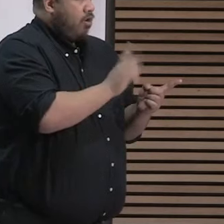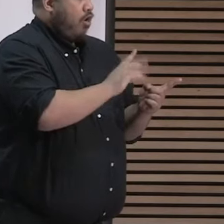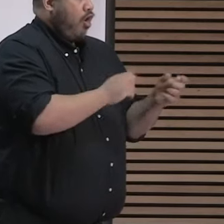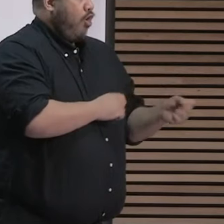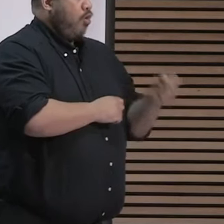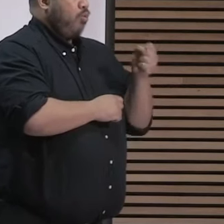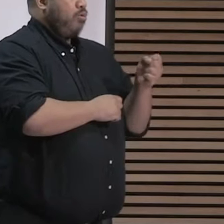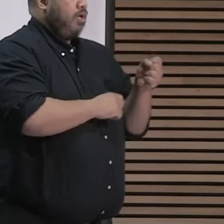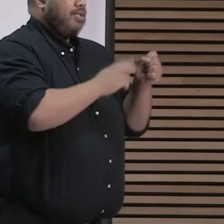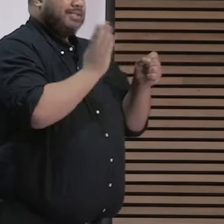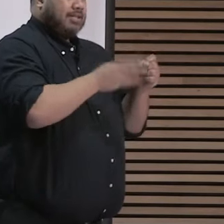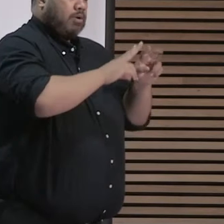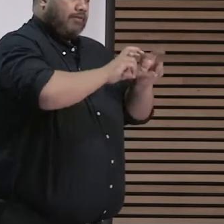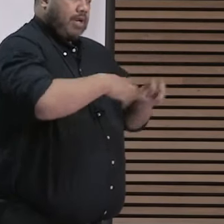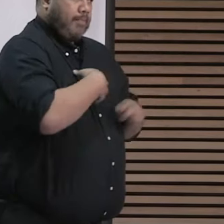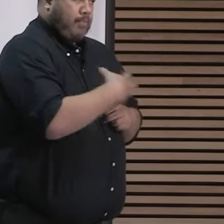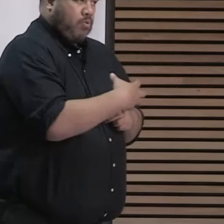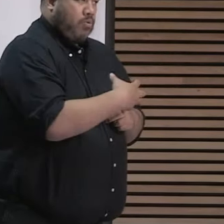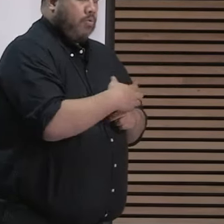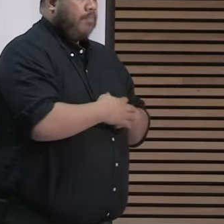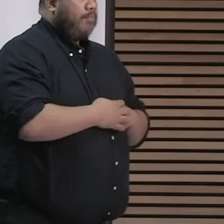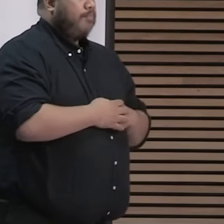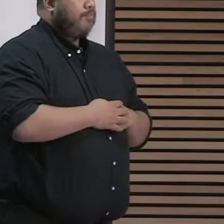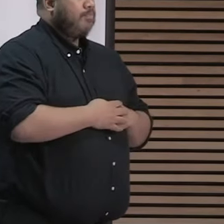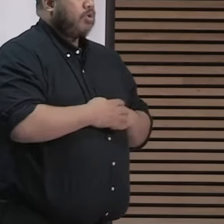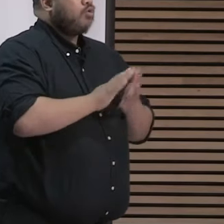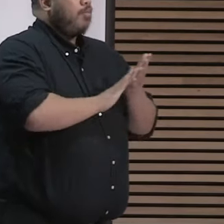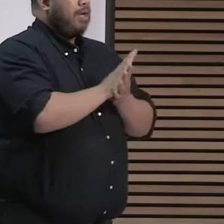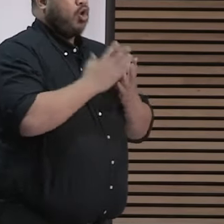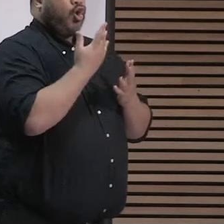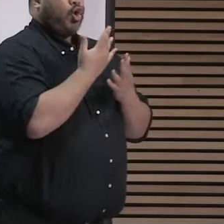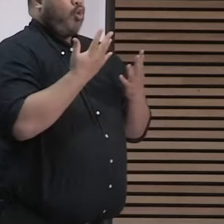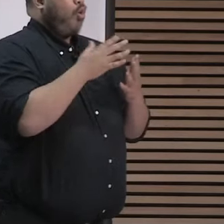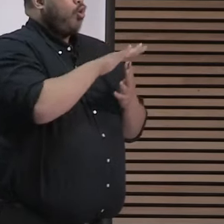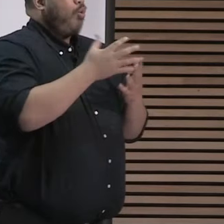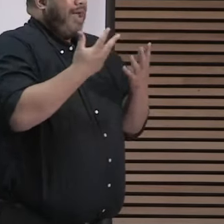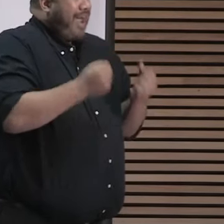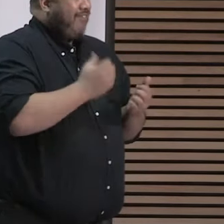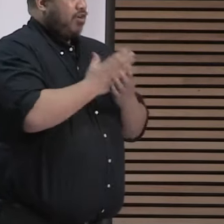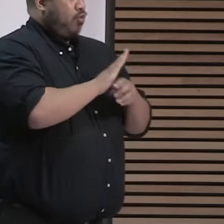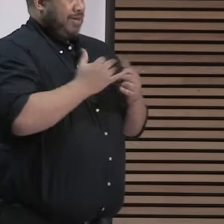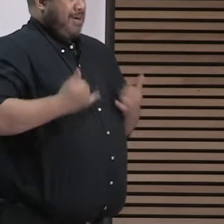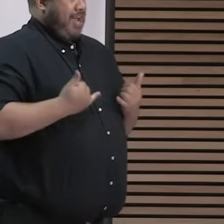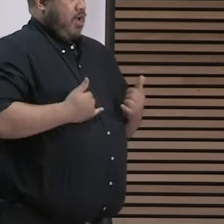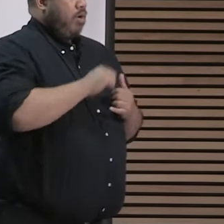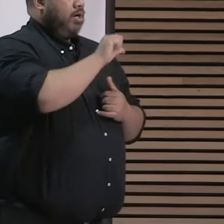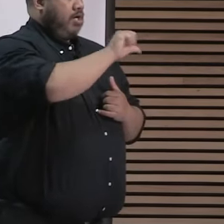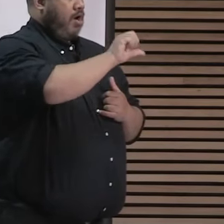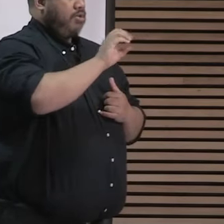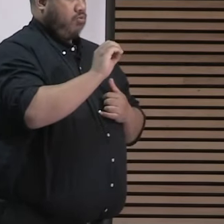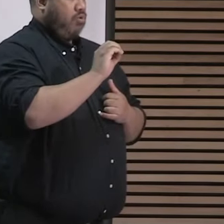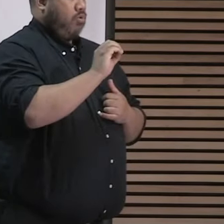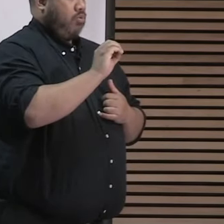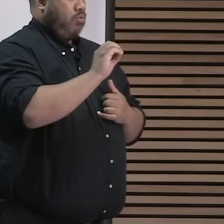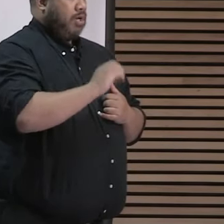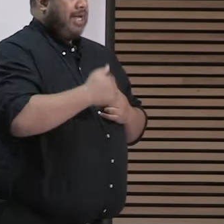investigation. The total number of active cases in New Zealand is currently 90, of which 69 are from